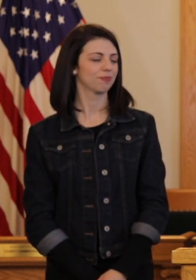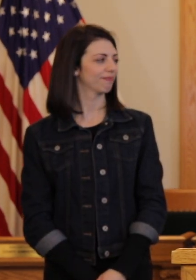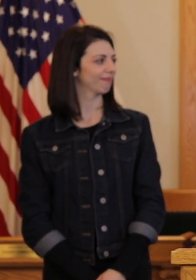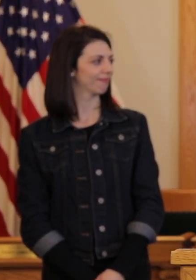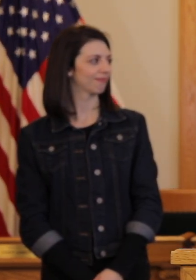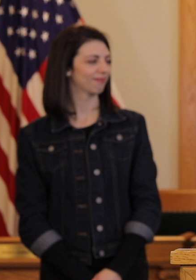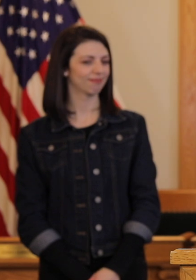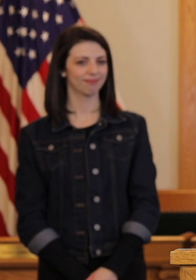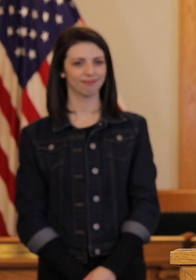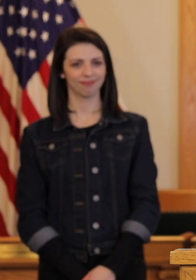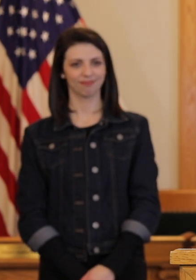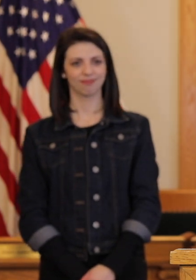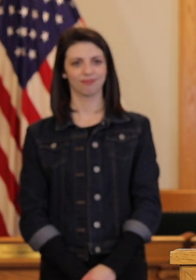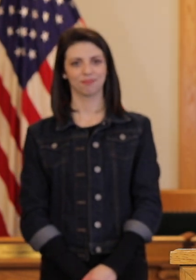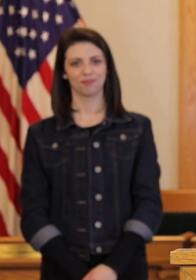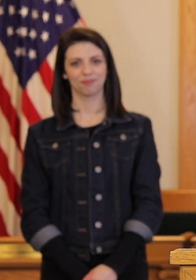Diane?